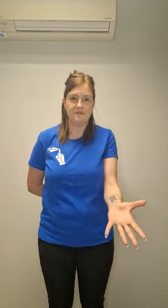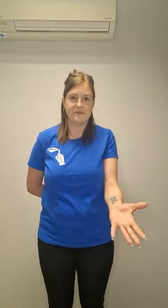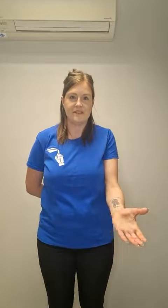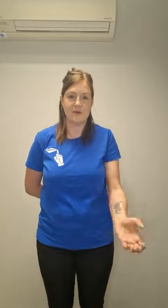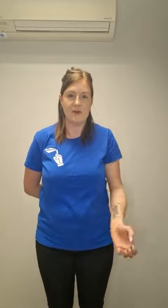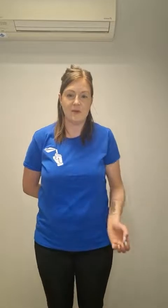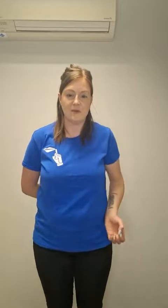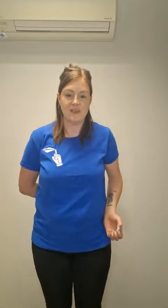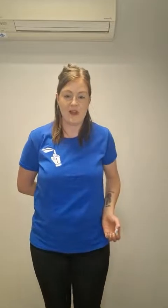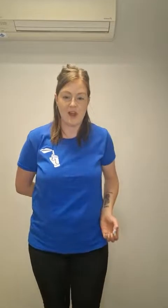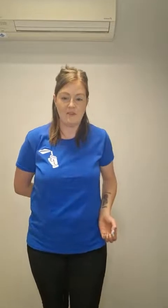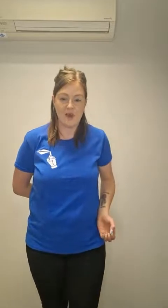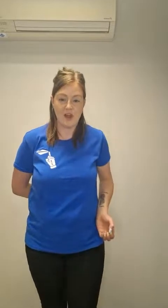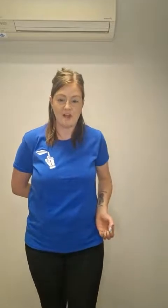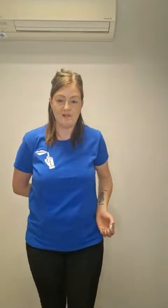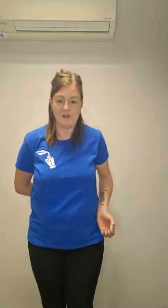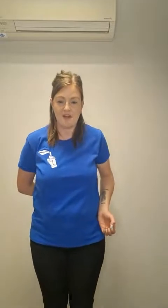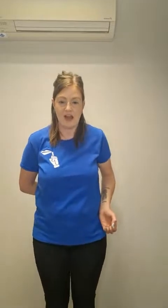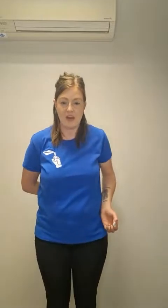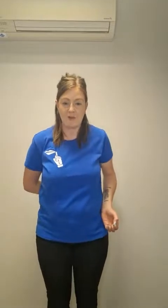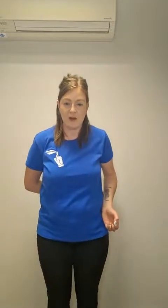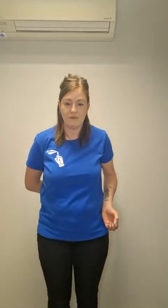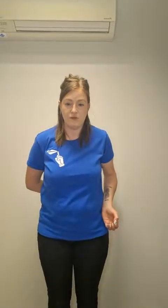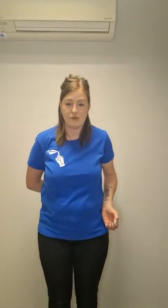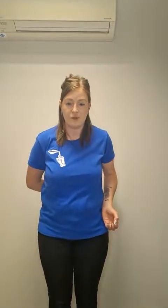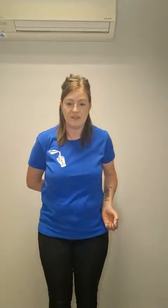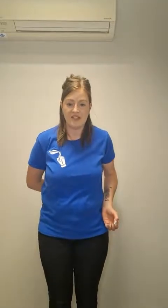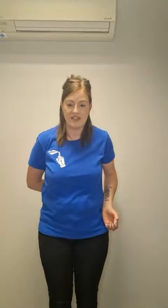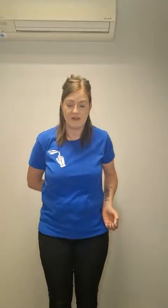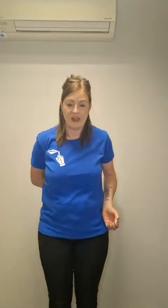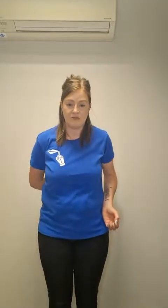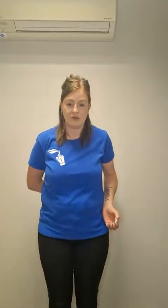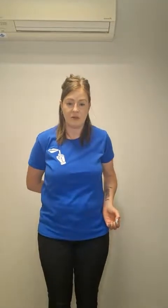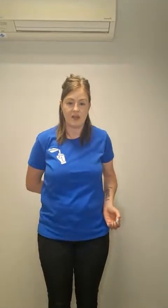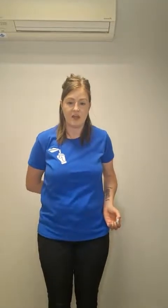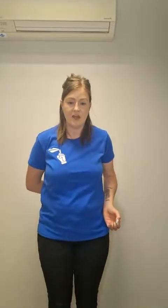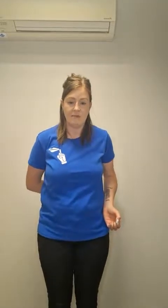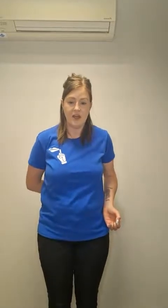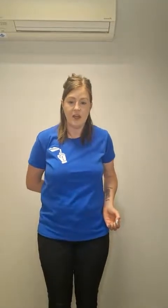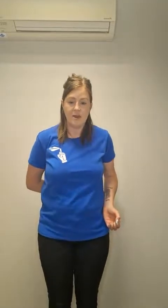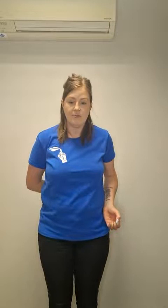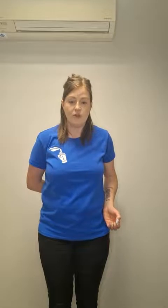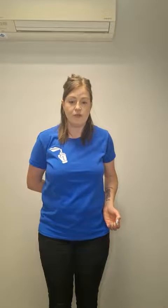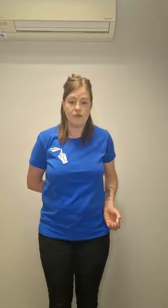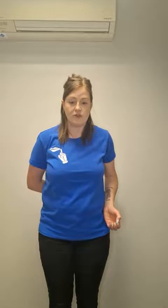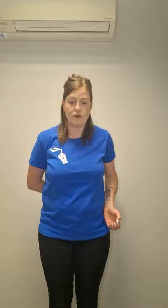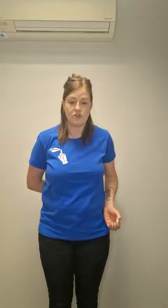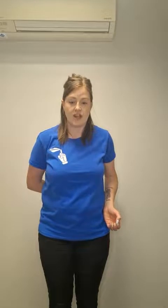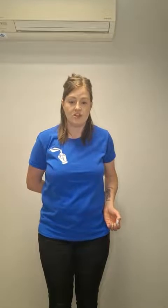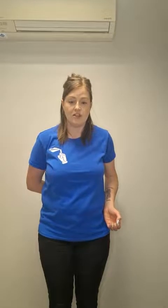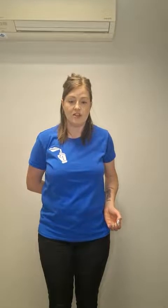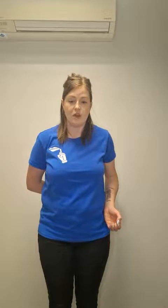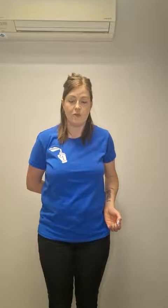So one more time, working full O hand, palm forward, pointing down, held at working hip, moves forward whilst changing to open